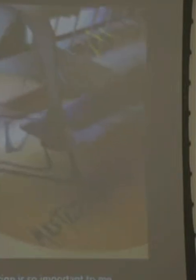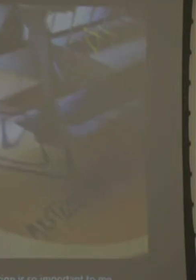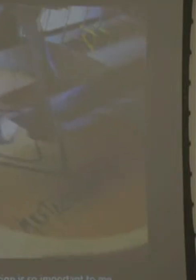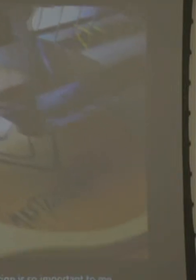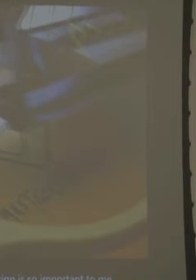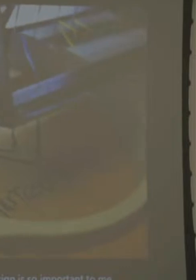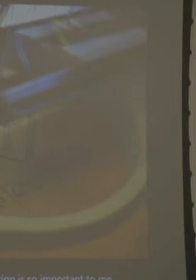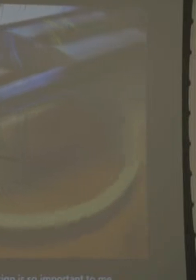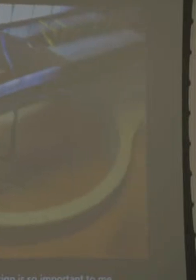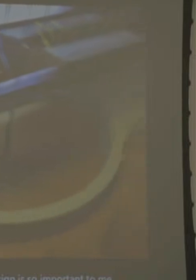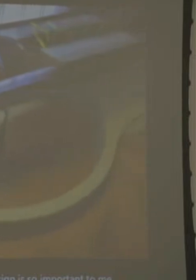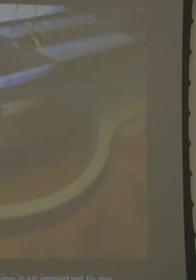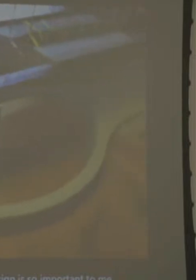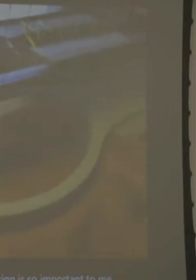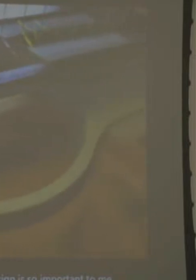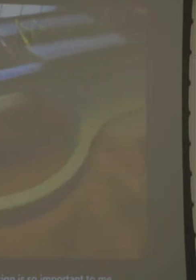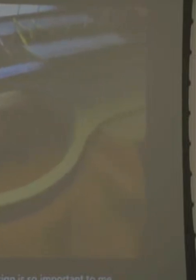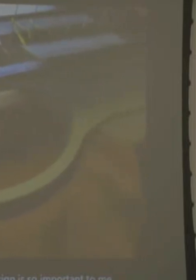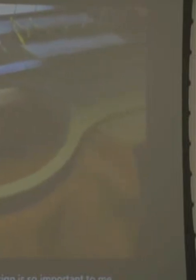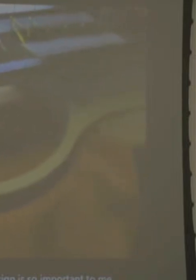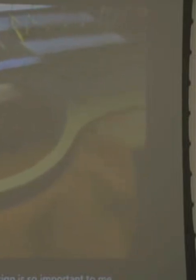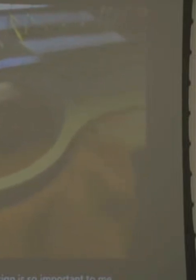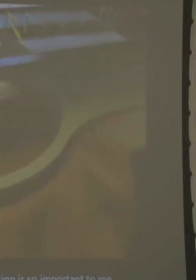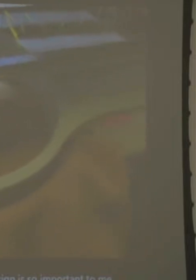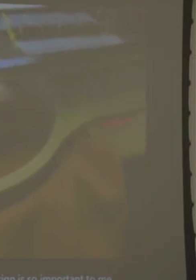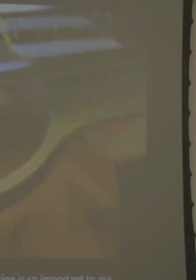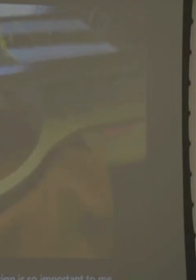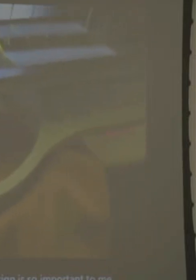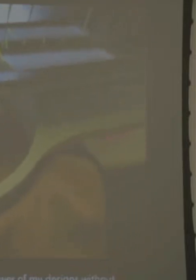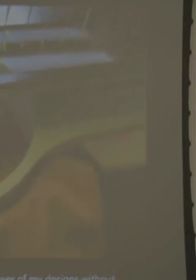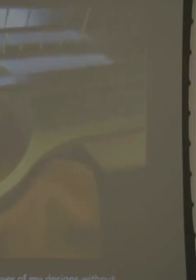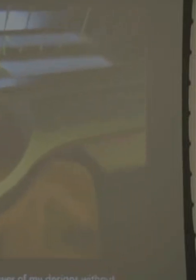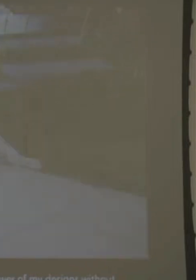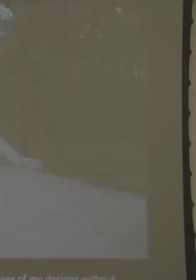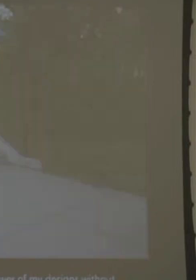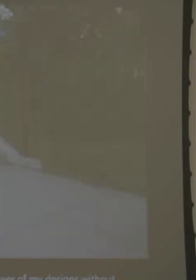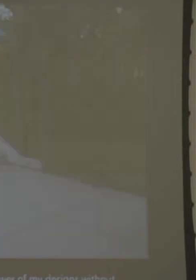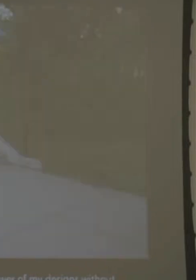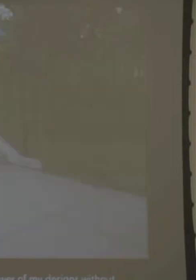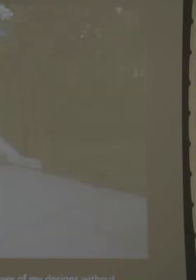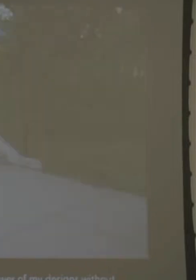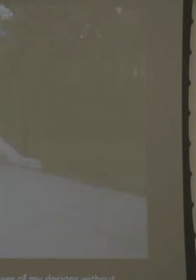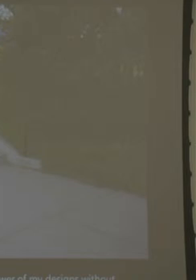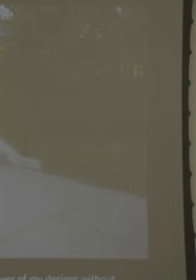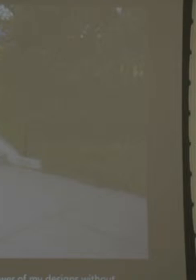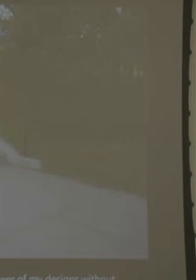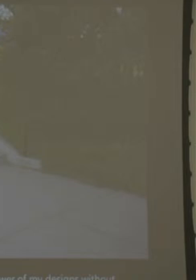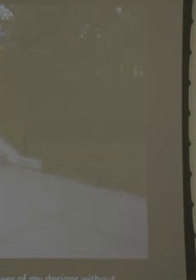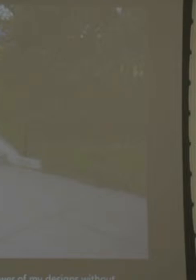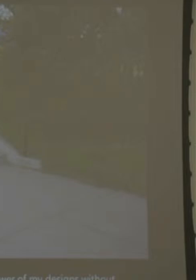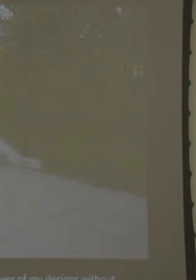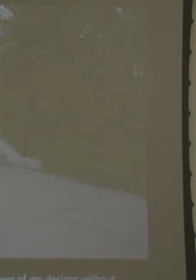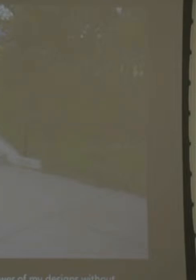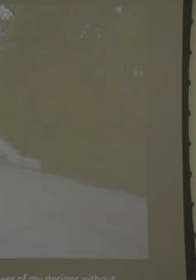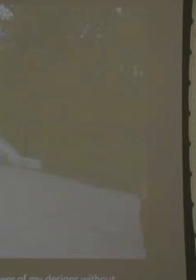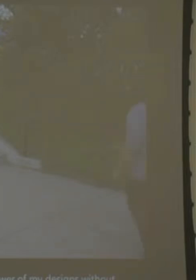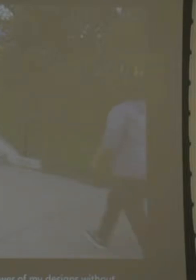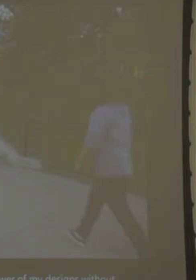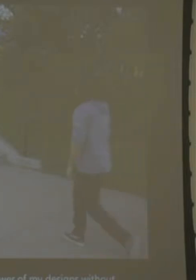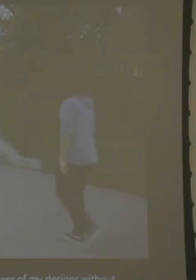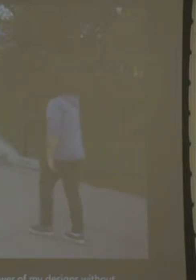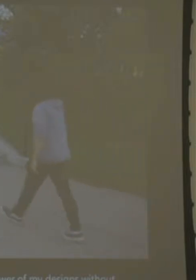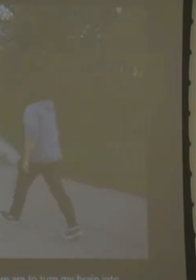speak to the viewer of my designs without ever saying a word. I mean, my plans for the future are to turn my brand into something